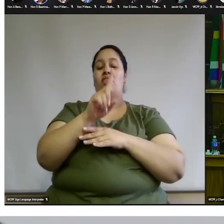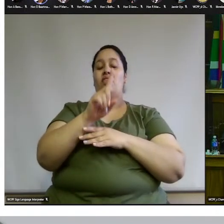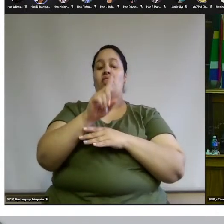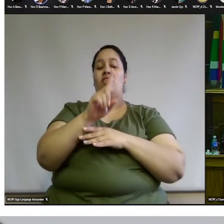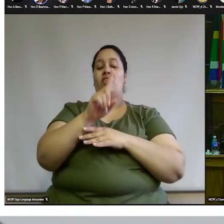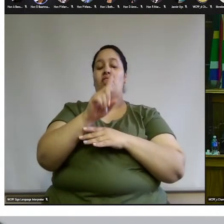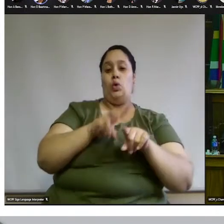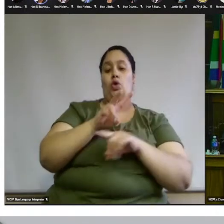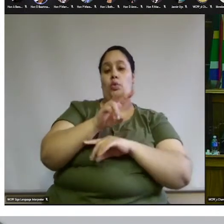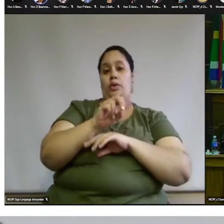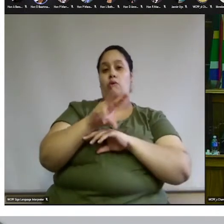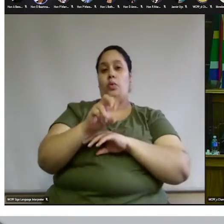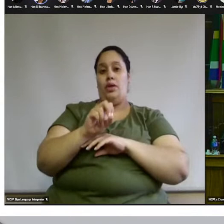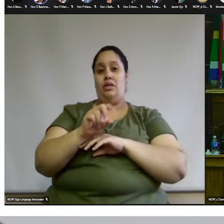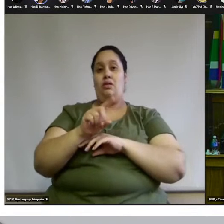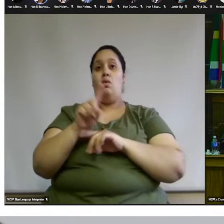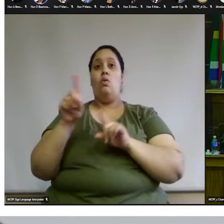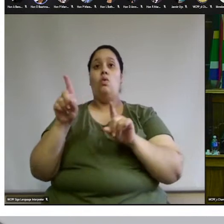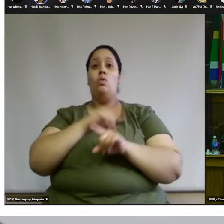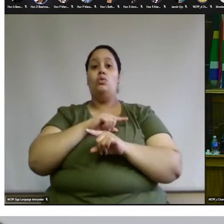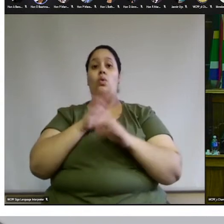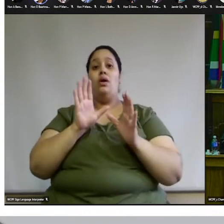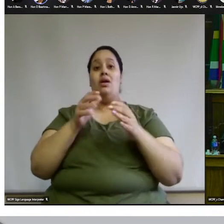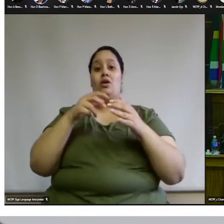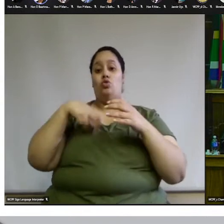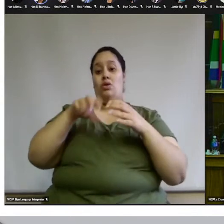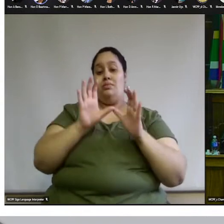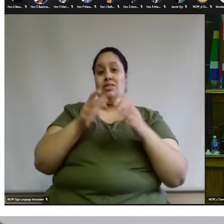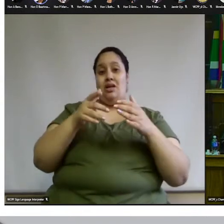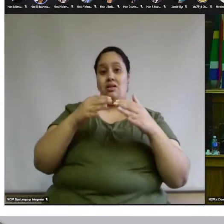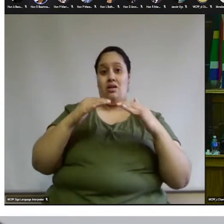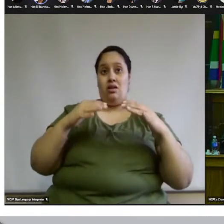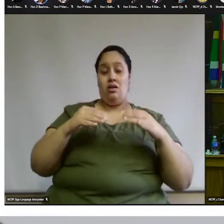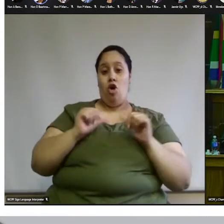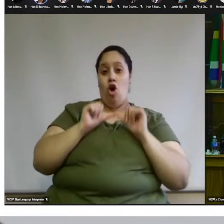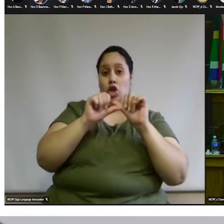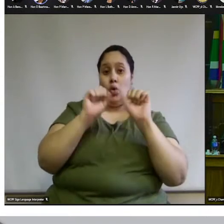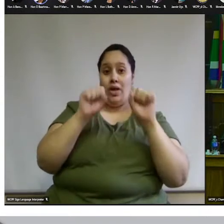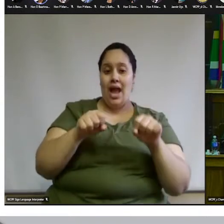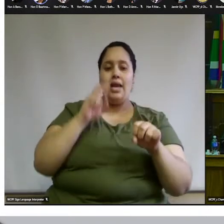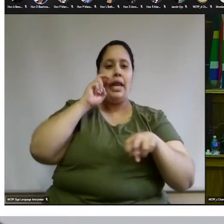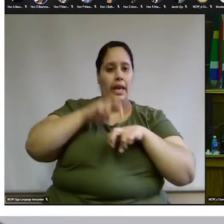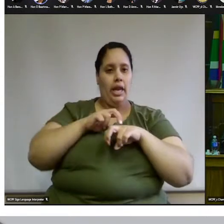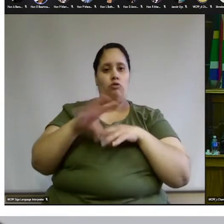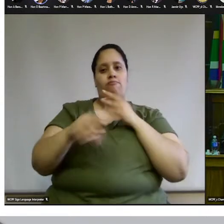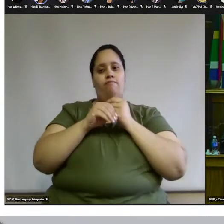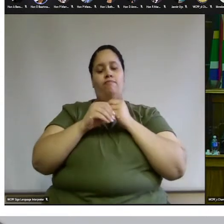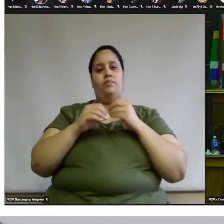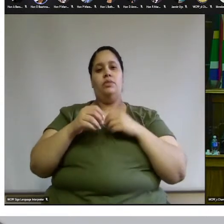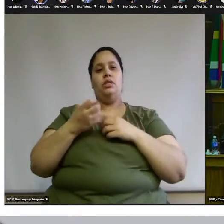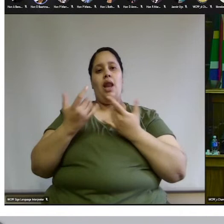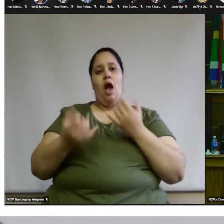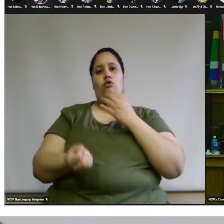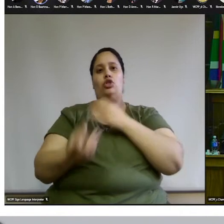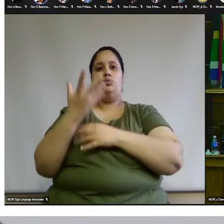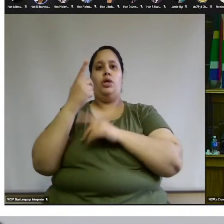2020, and in order for the sector to survive, it needs to be able to capitalize on the upcoming spring and summer months,